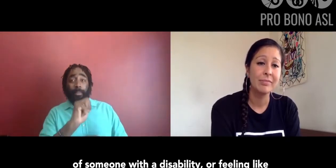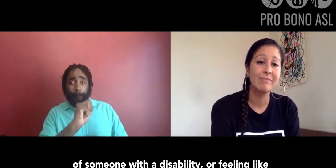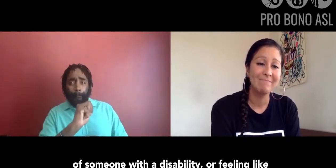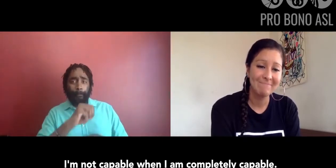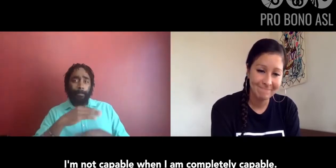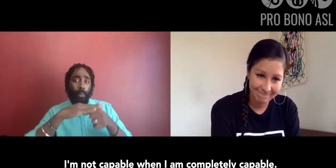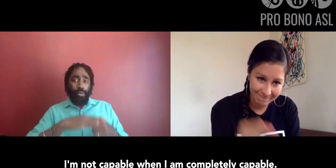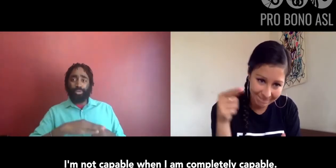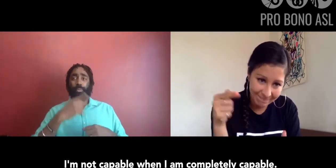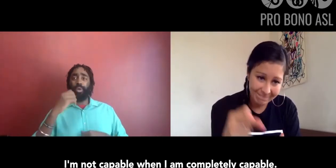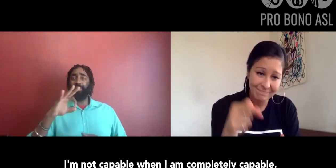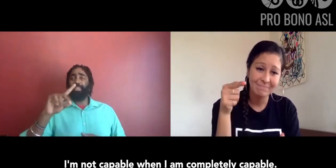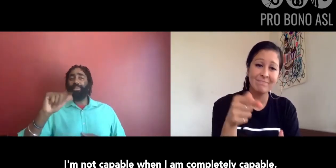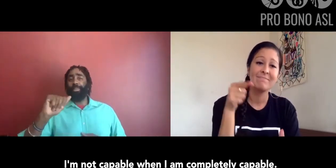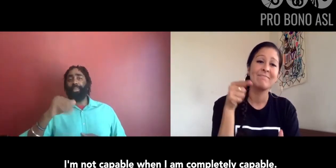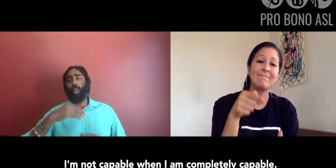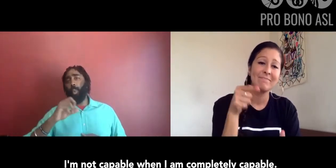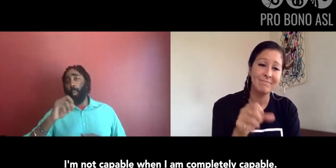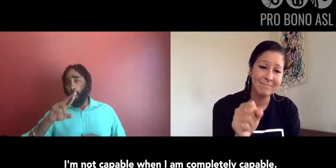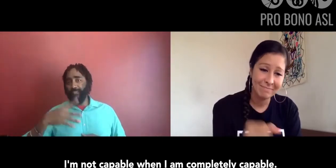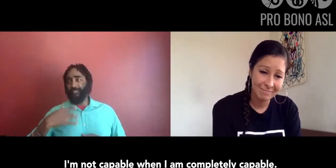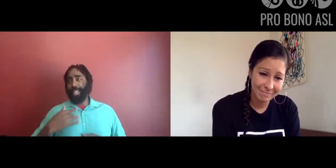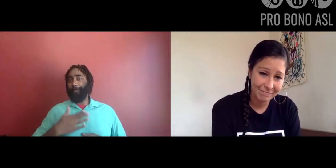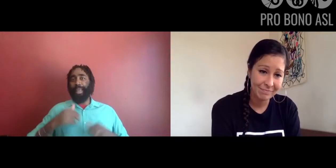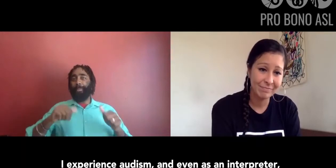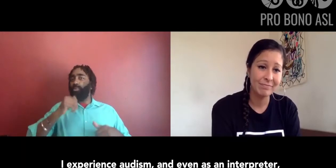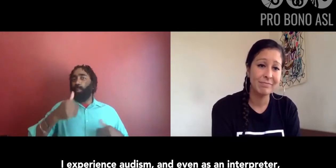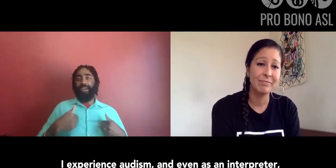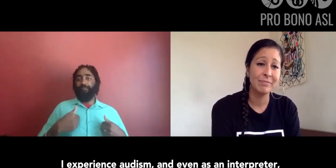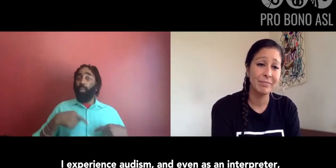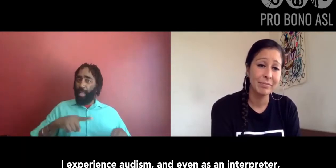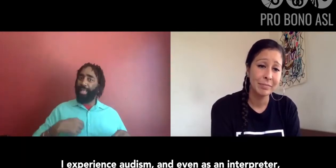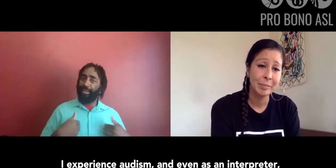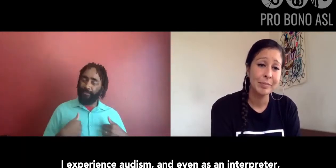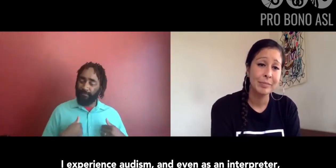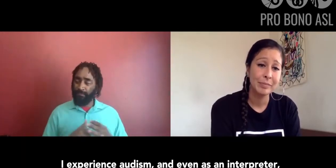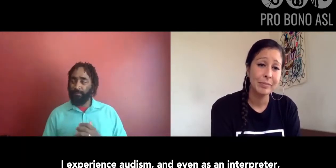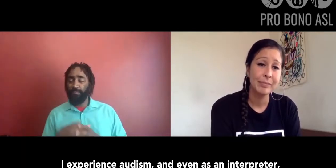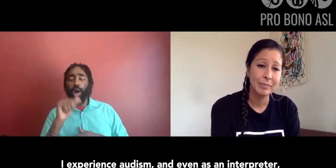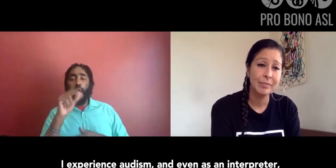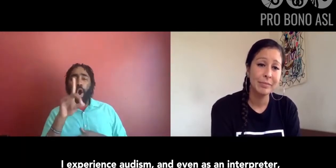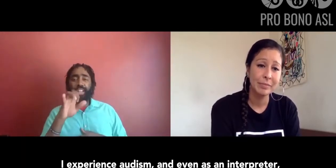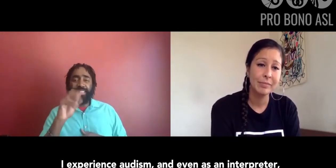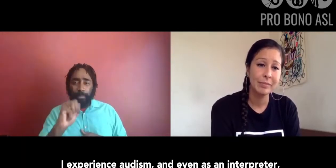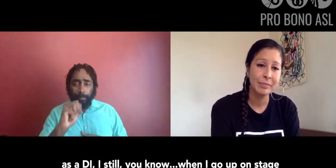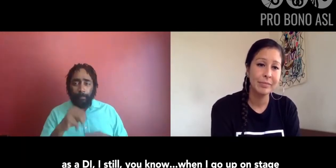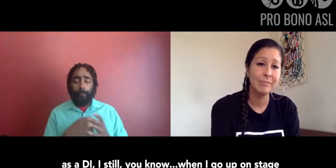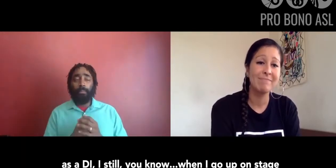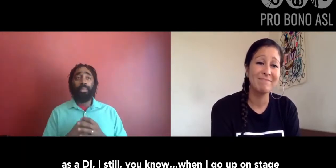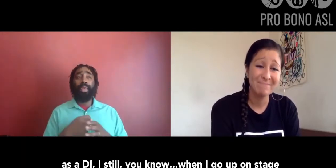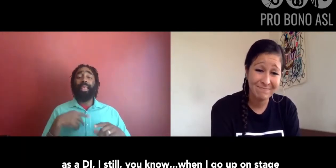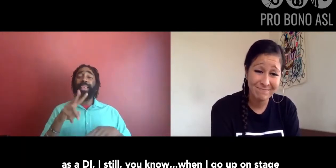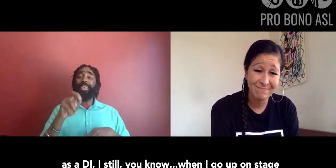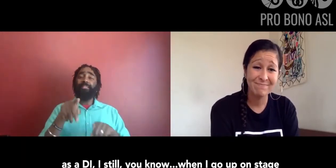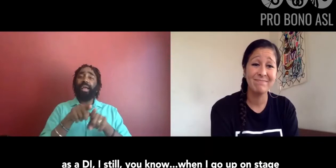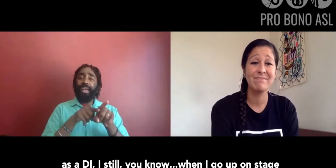or feeling like I'm not capable when I am completely capable. Experience autism, and even as an interpreter, as a